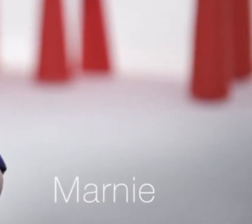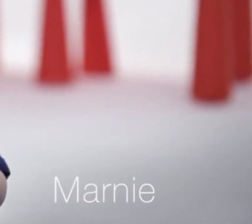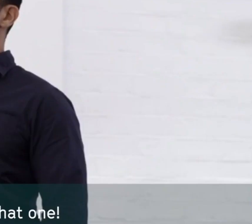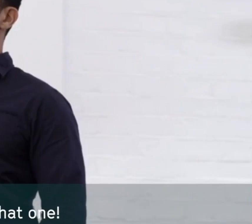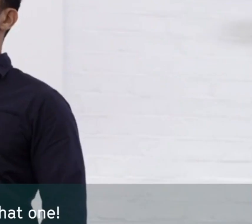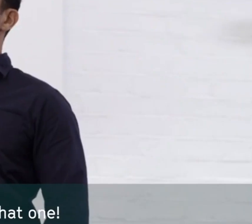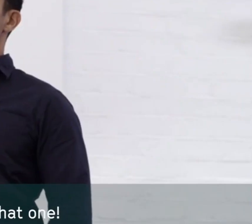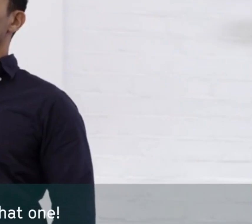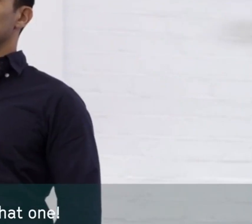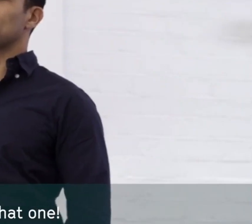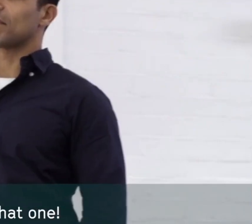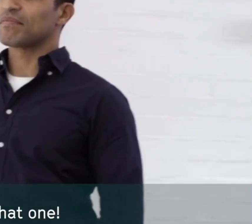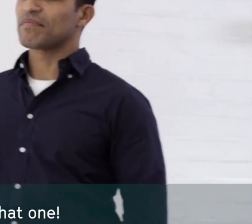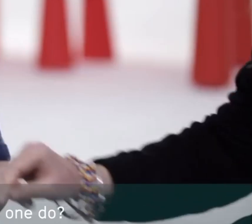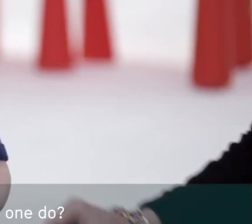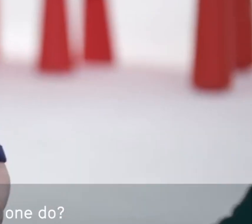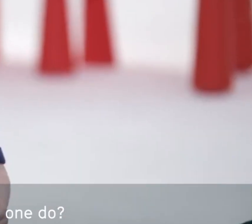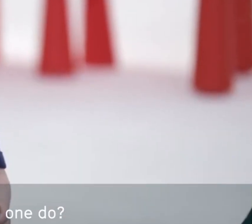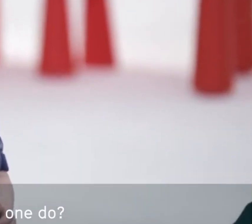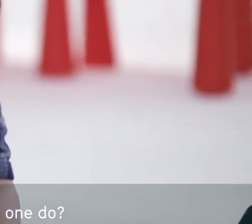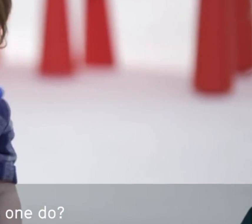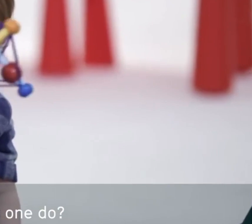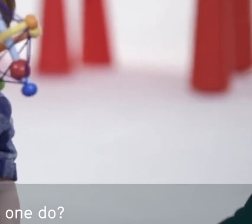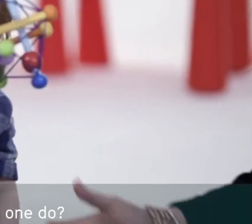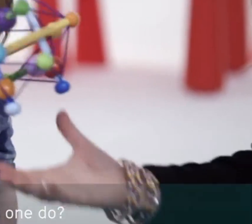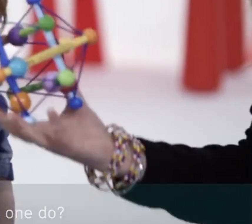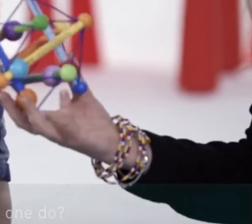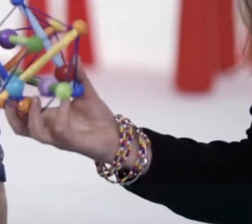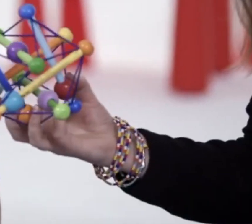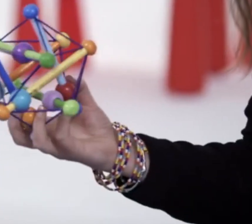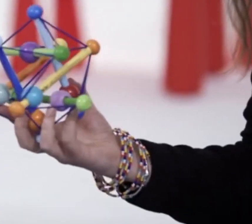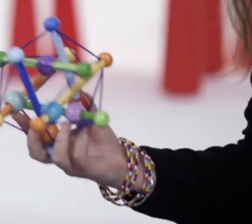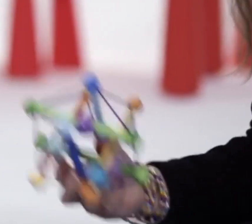this? You like that one? What does this one do?